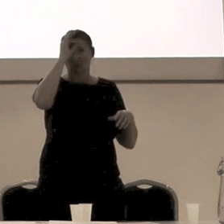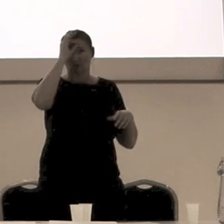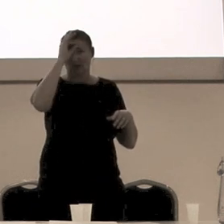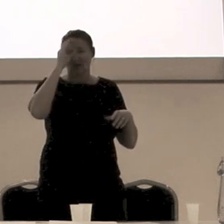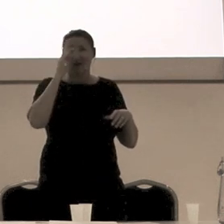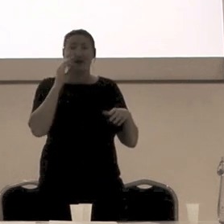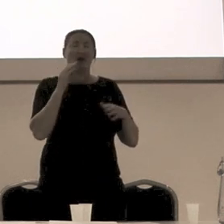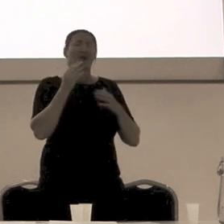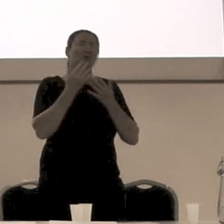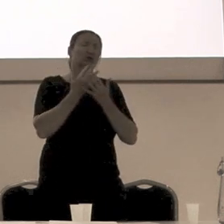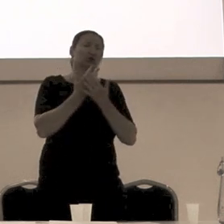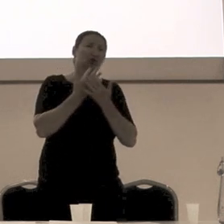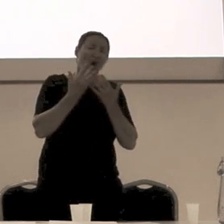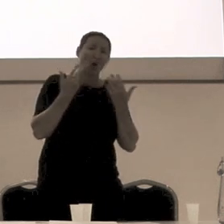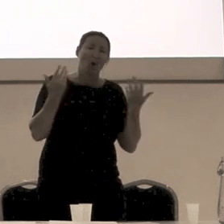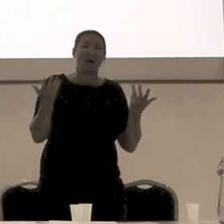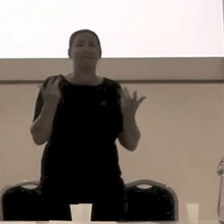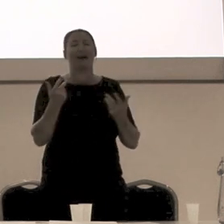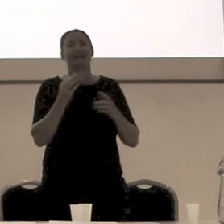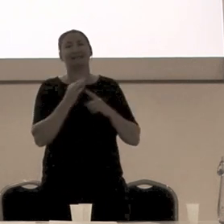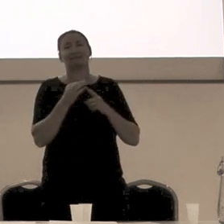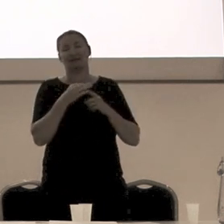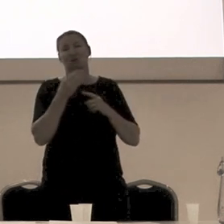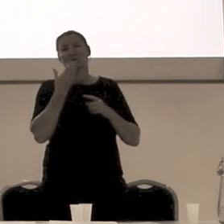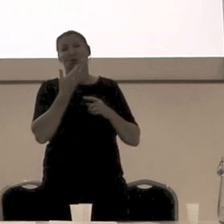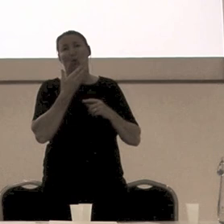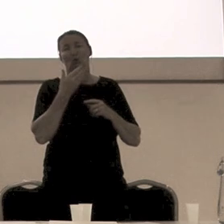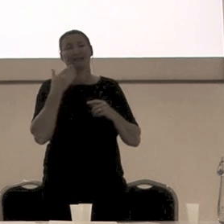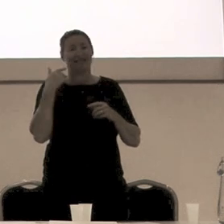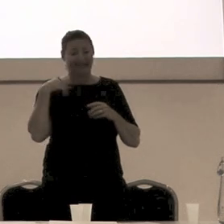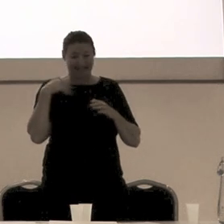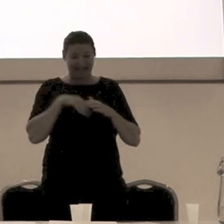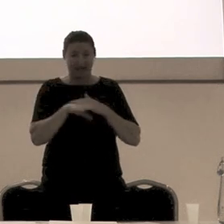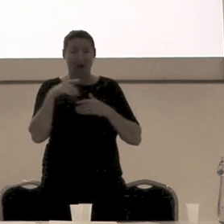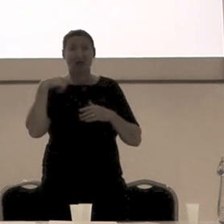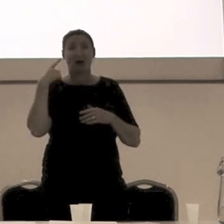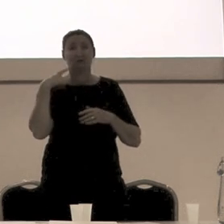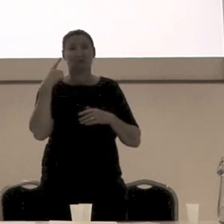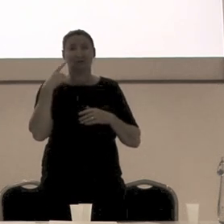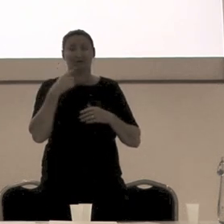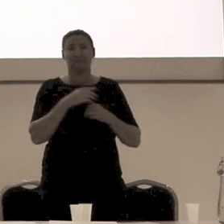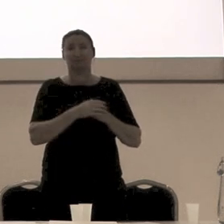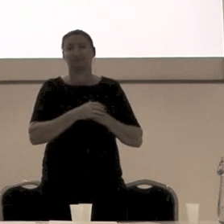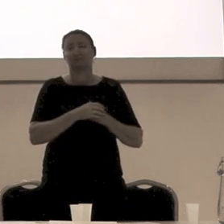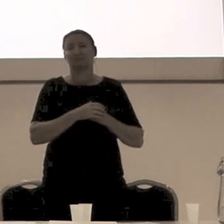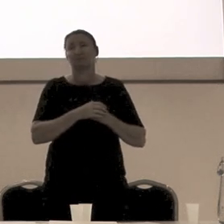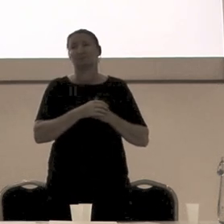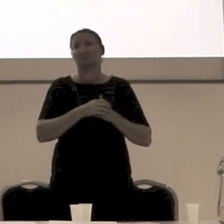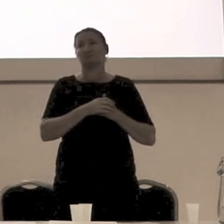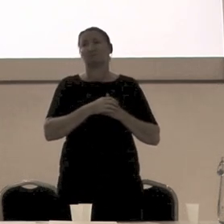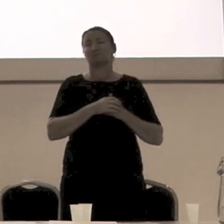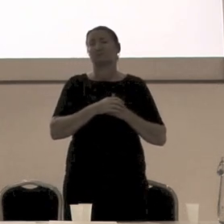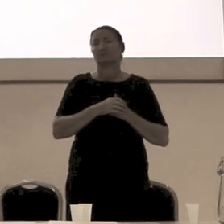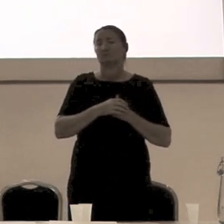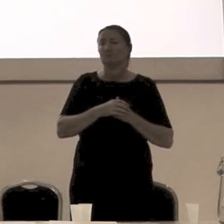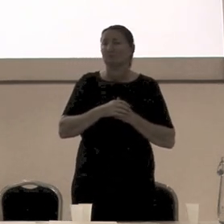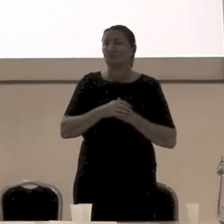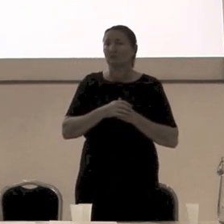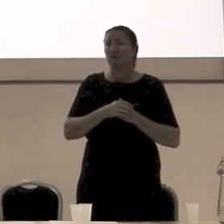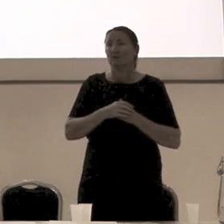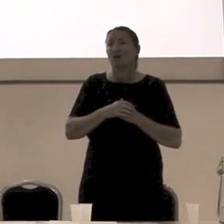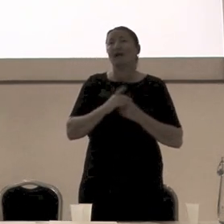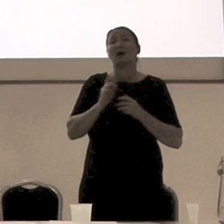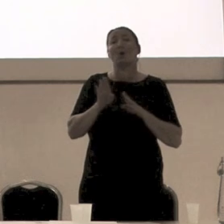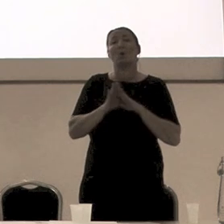schools in London, inner London, than anywhere else in the country. That was his legacy. But he had a wider legacy. He was on the